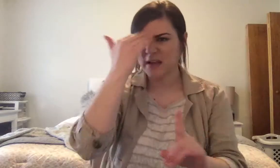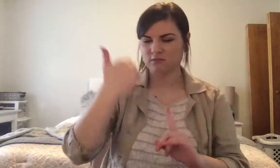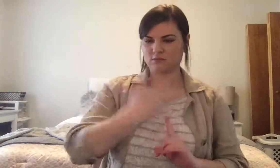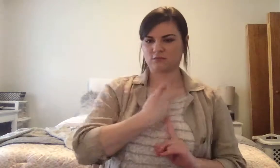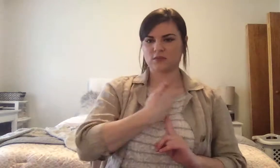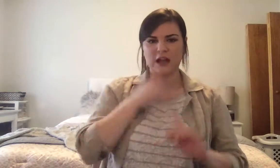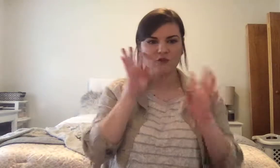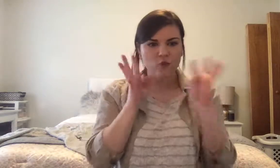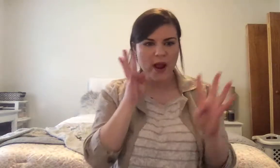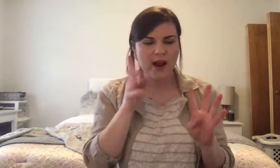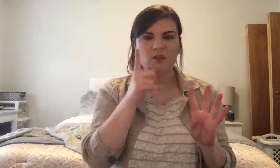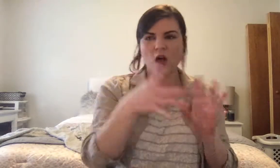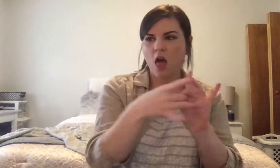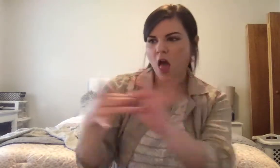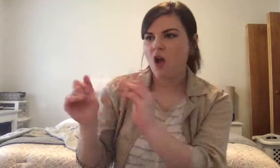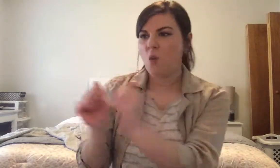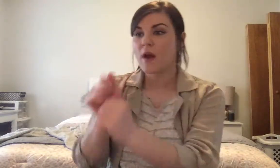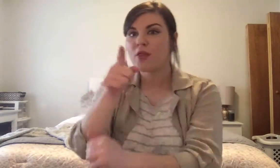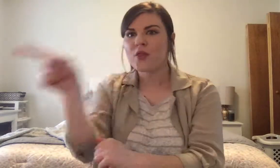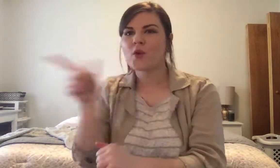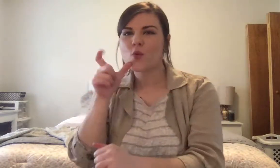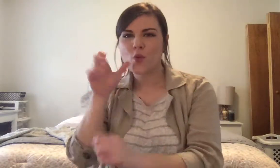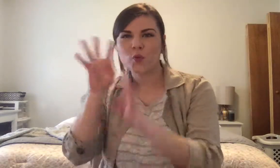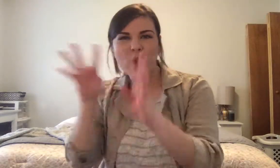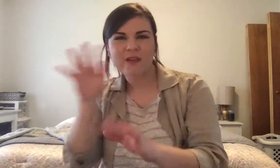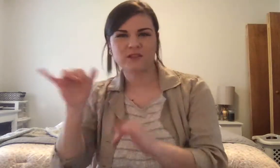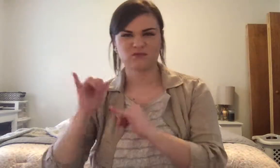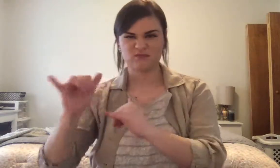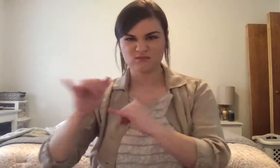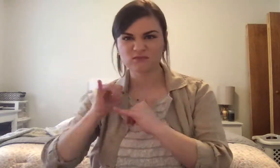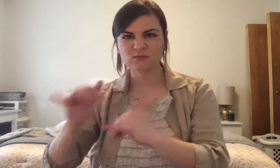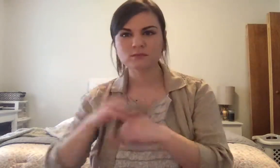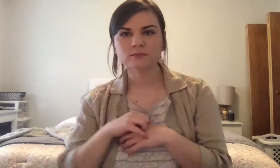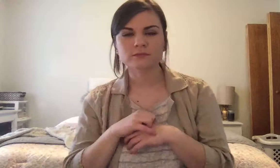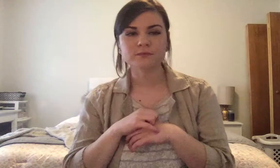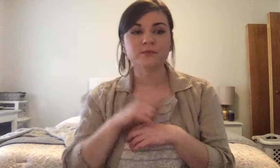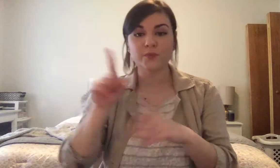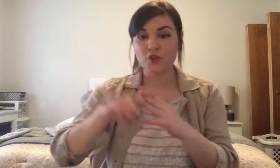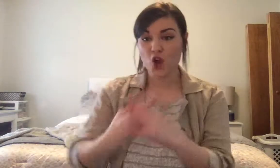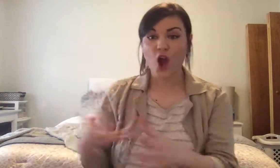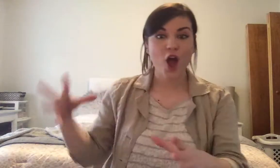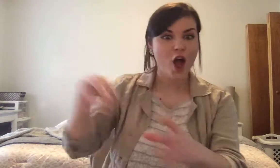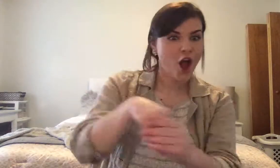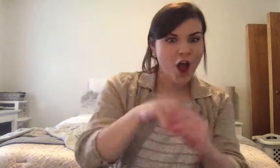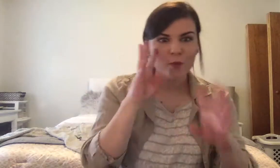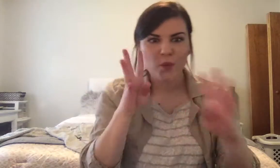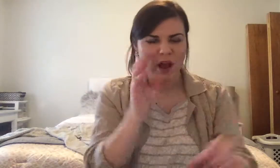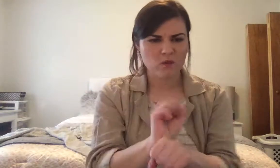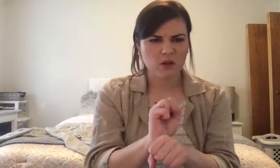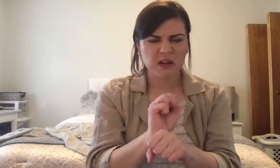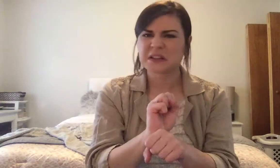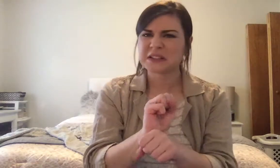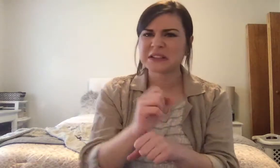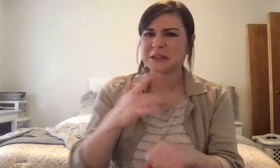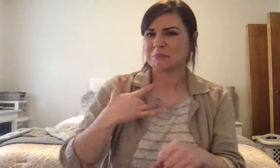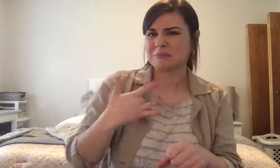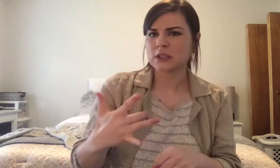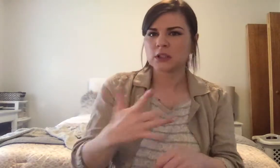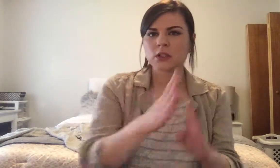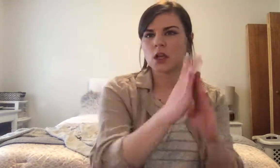and they like their work. So they decide to get into doing creative work, but when they're first starting out, they go through a long stretch of time where they